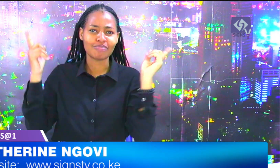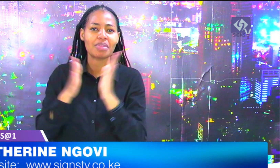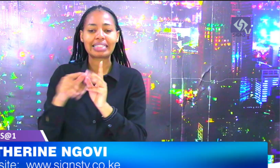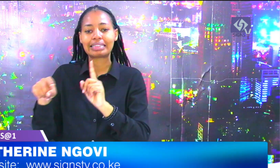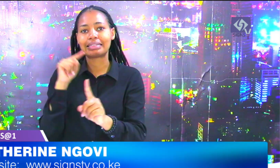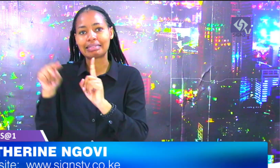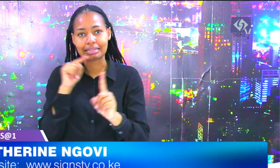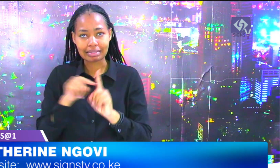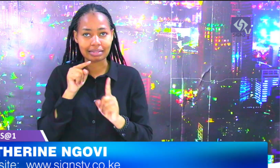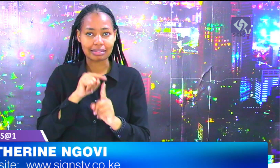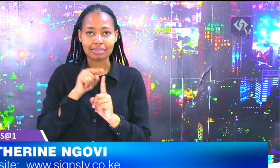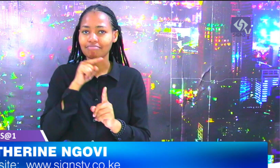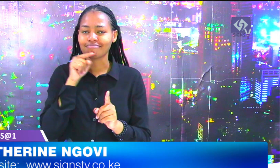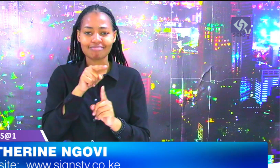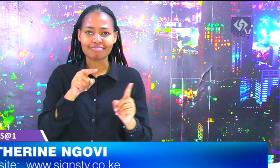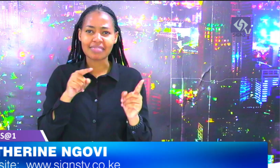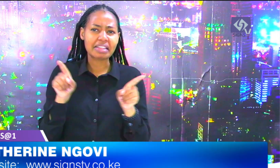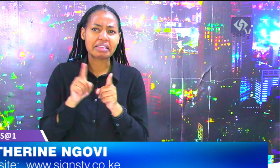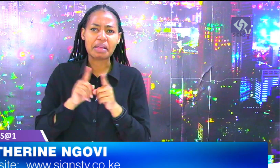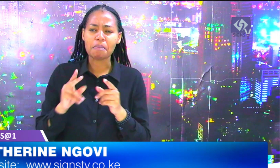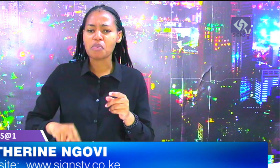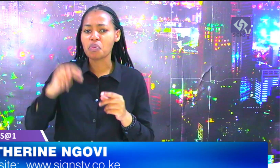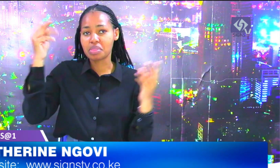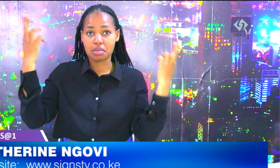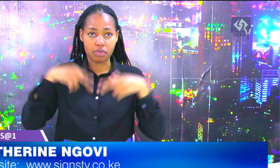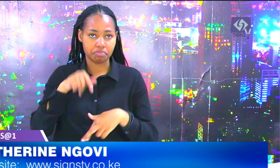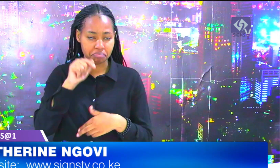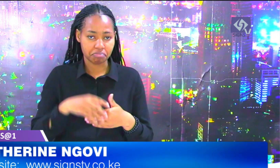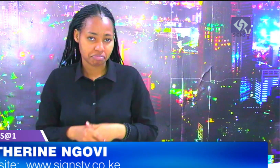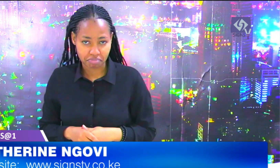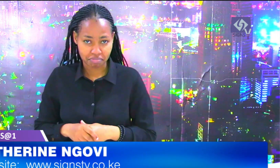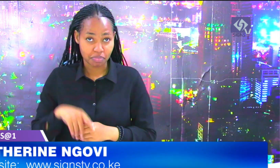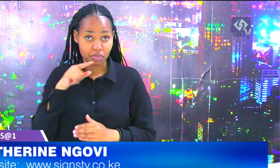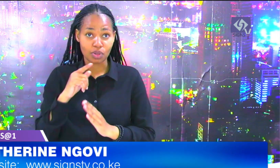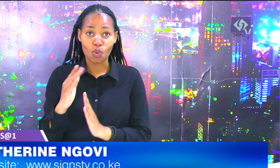disputes, cattle rustling, and political rivalry.